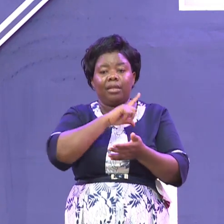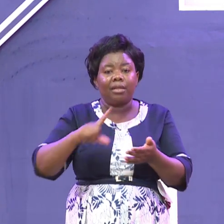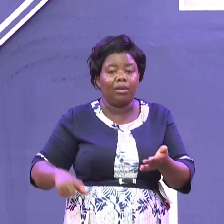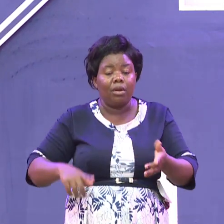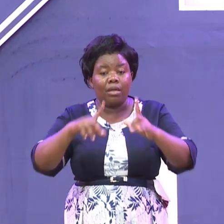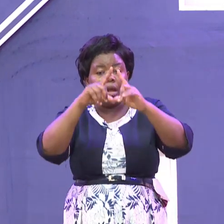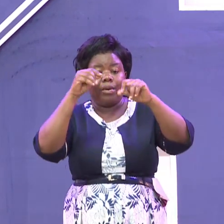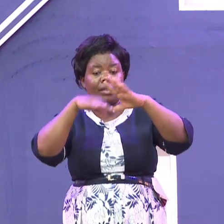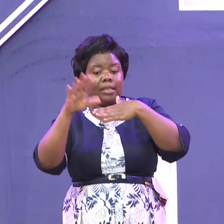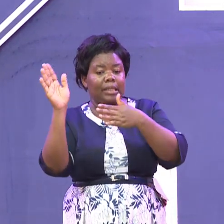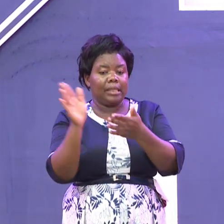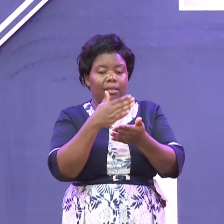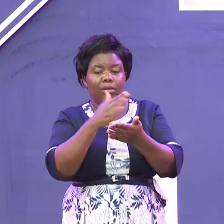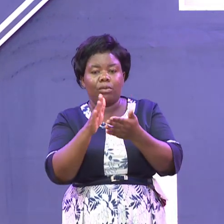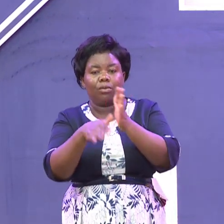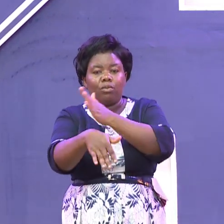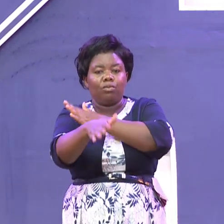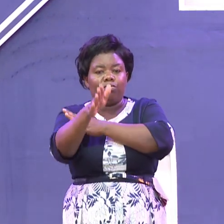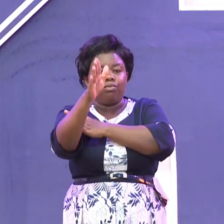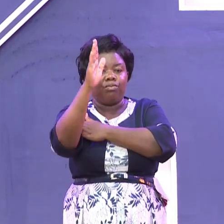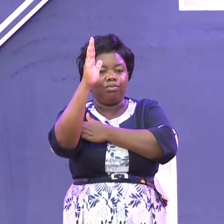luno. Mukama